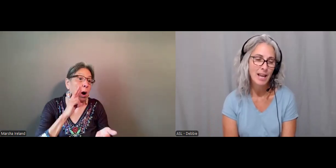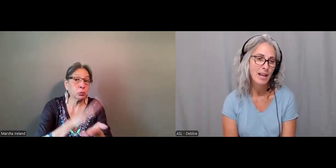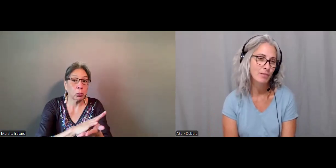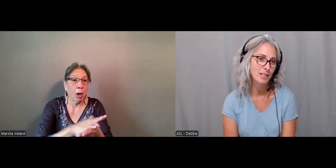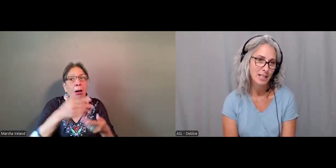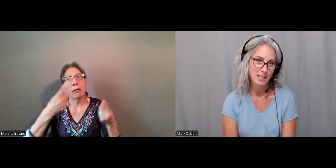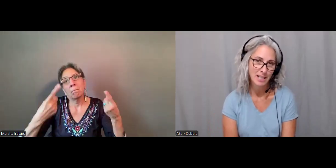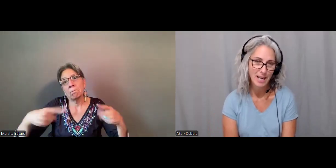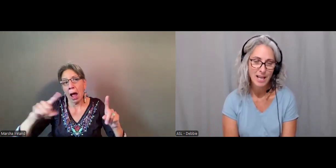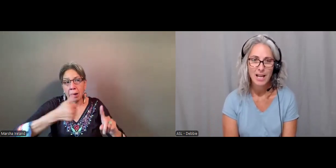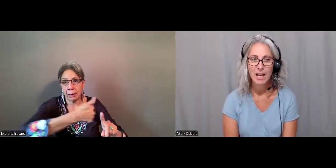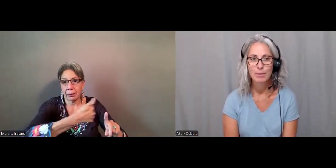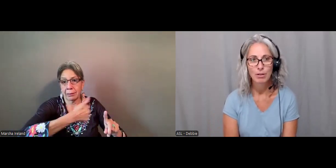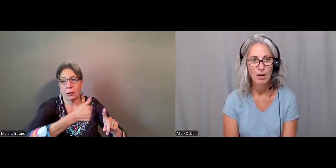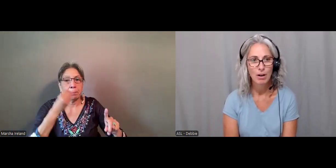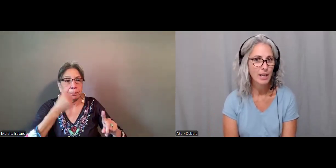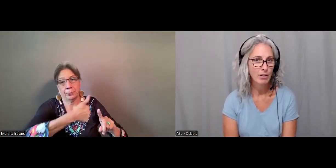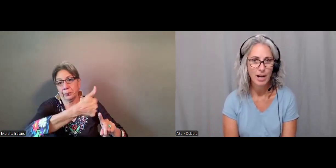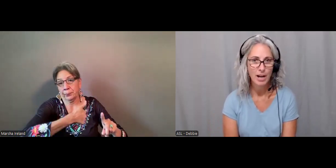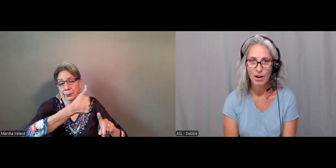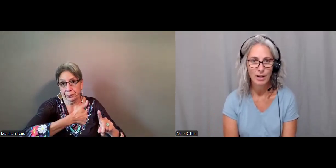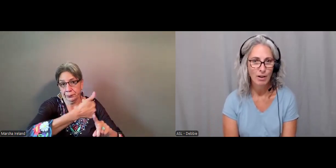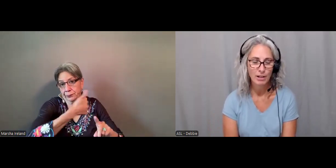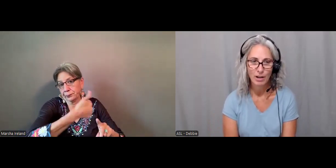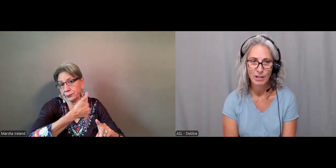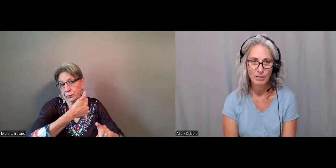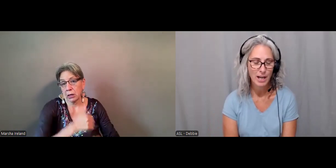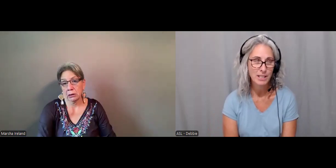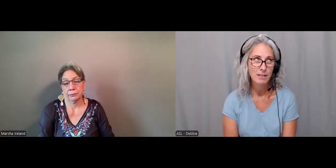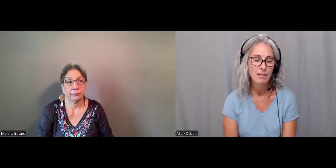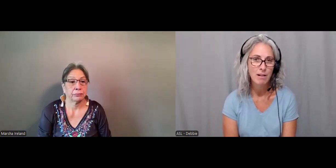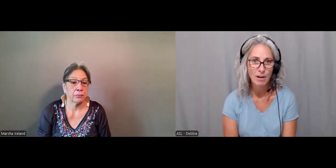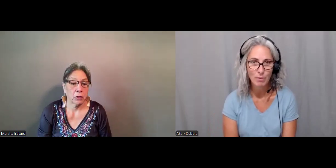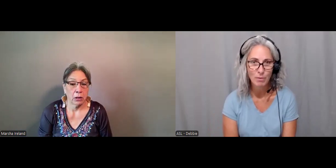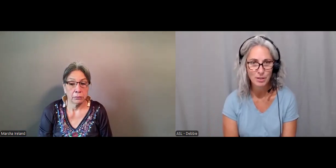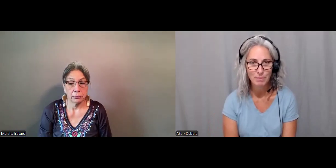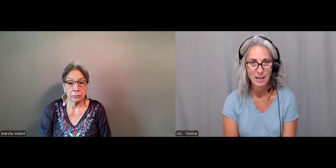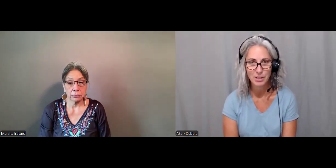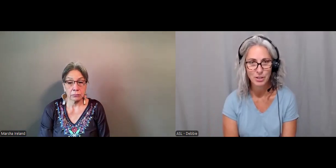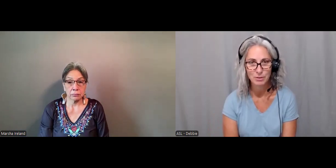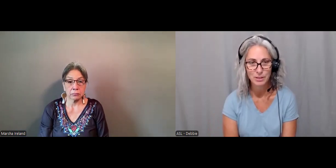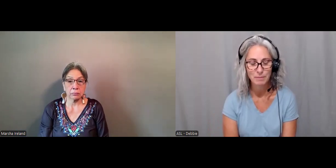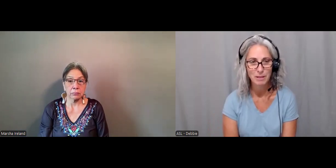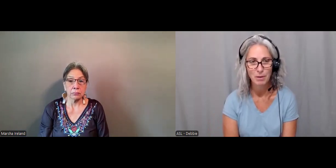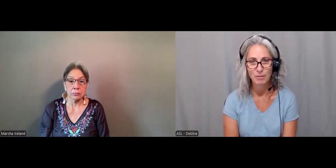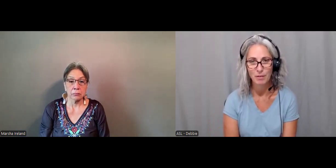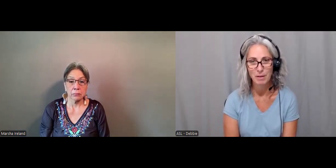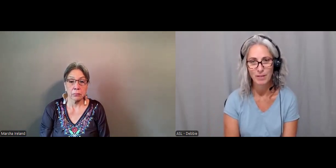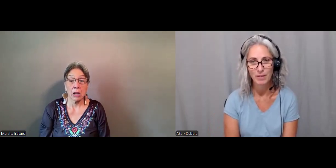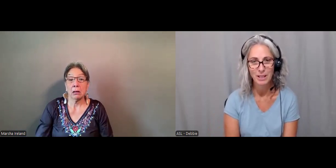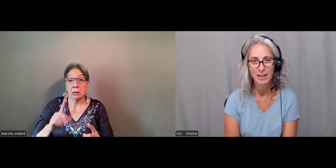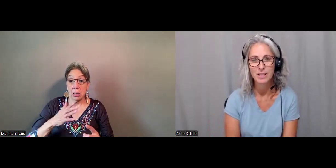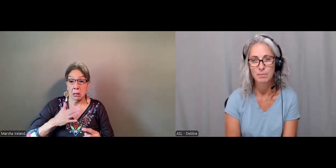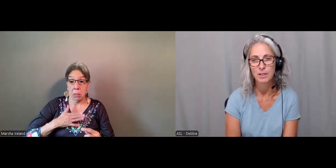and every Sunday I would cry and cry and cry and cry and cry and cry. I did not want to go back to school and be apart from